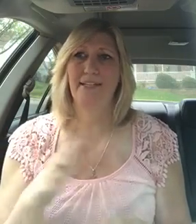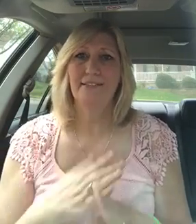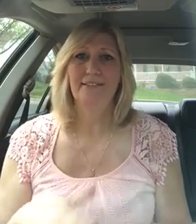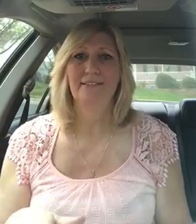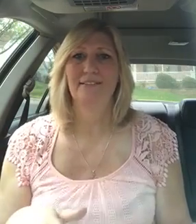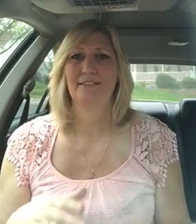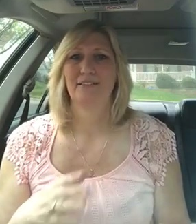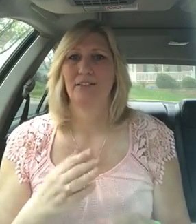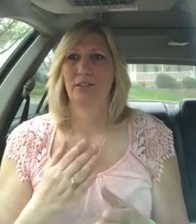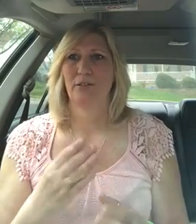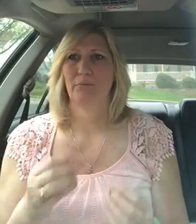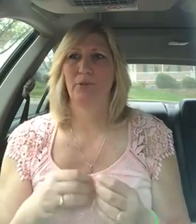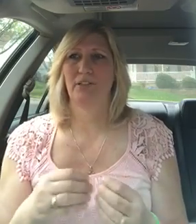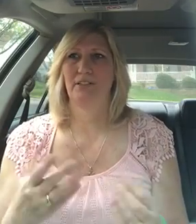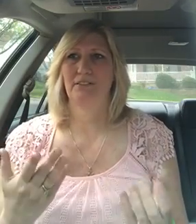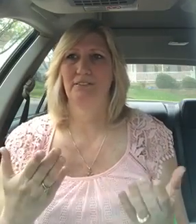peace, more